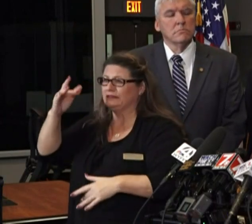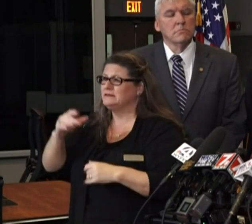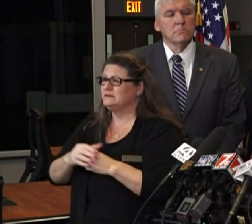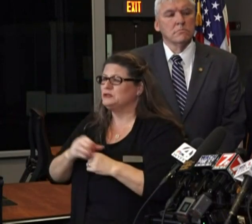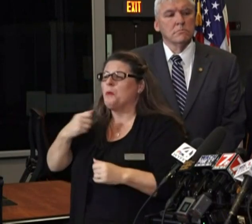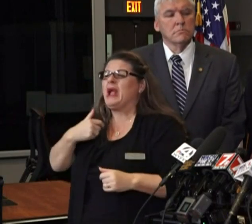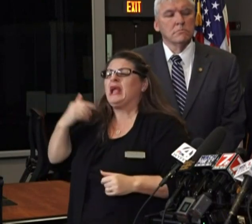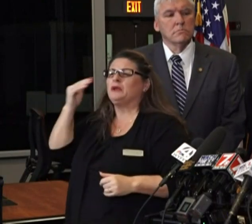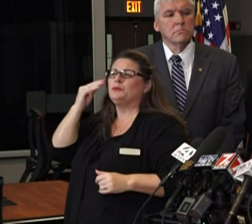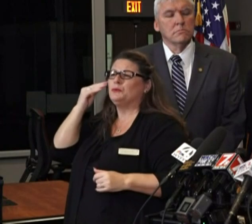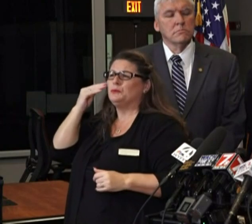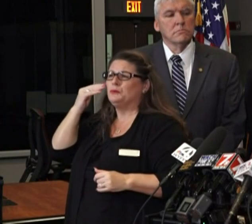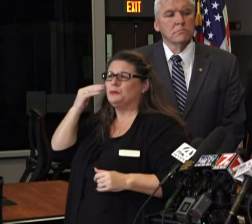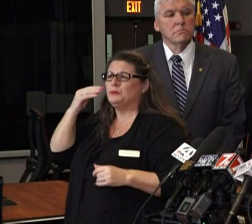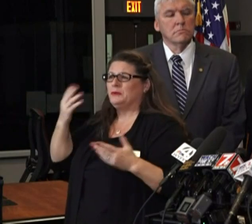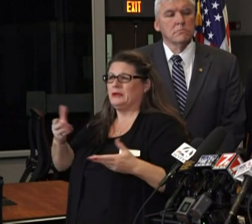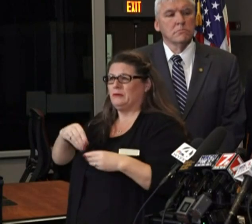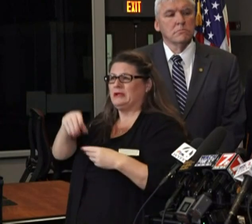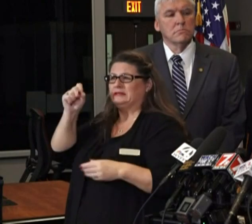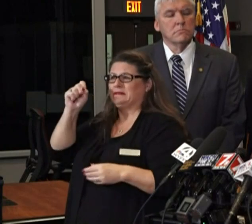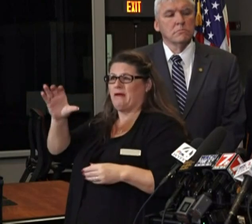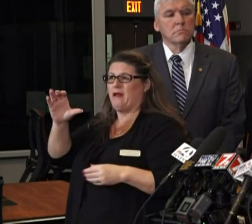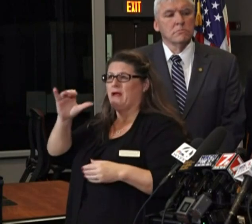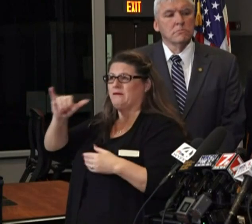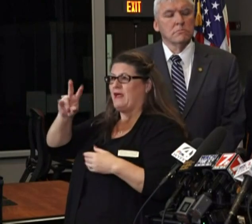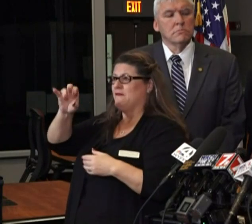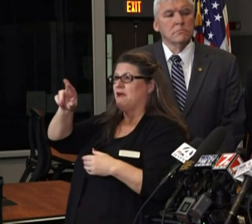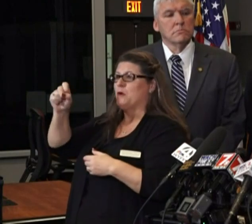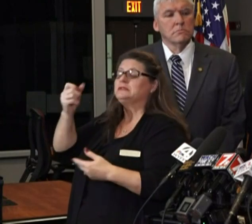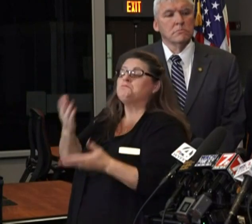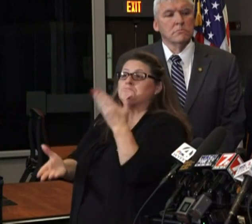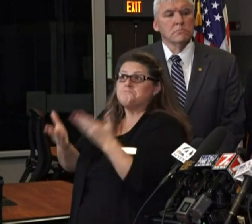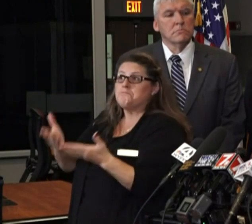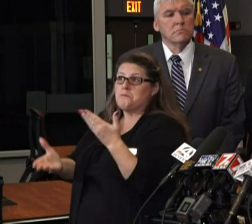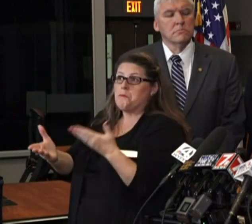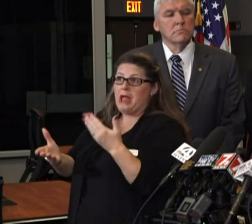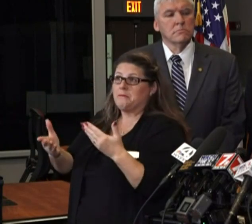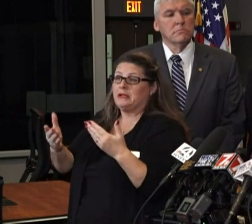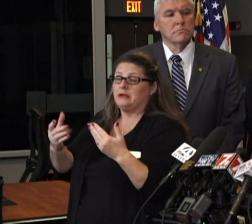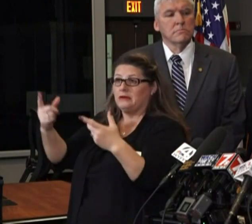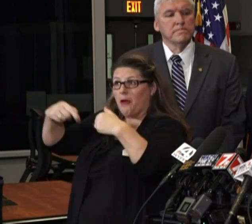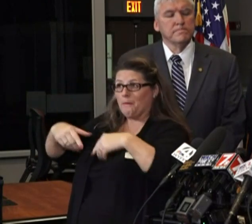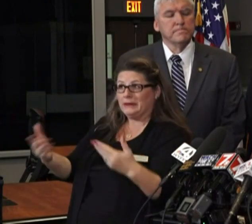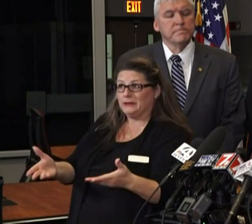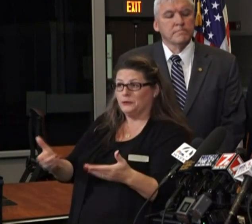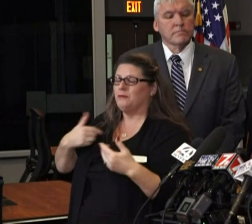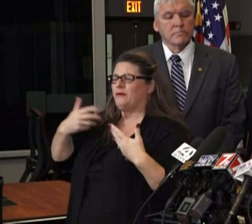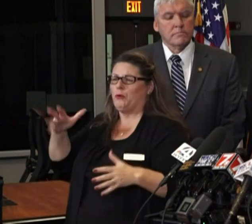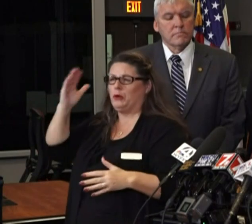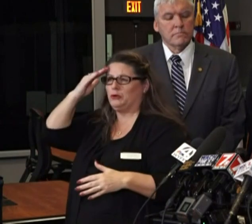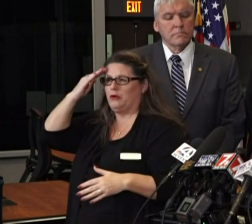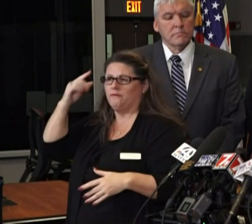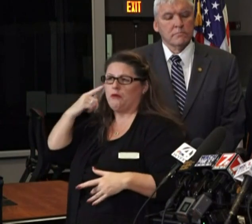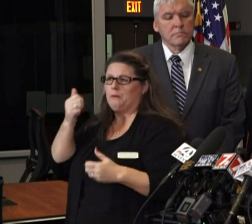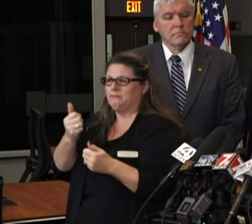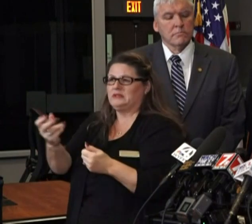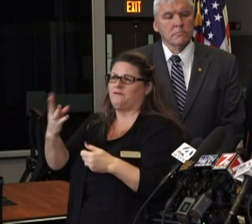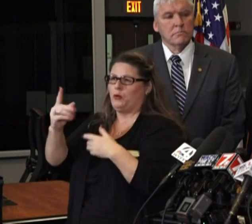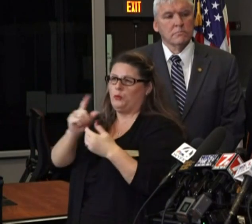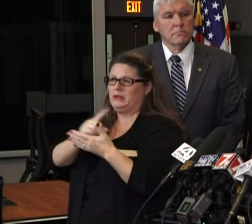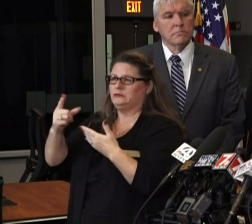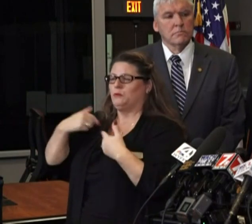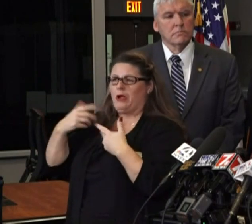this virus in South Carolina for weeks. Our medical consultants conduct more than 700